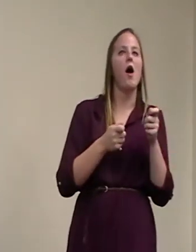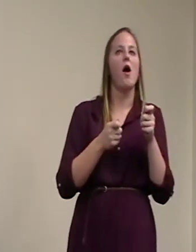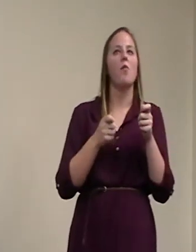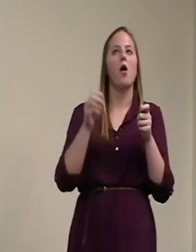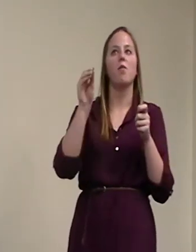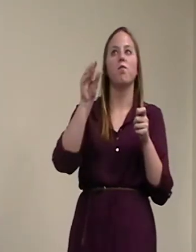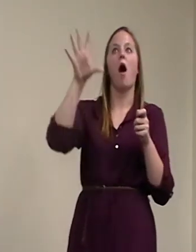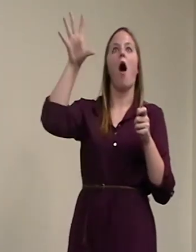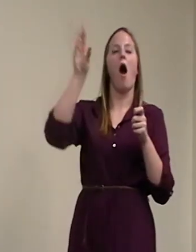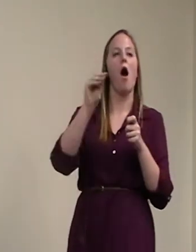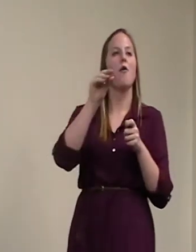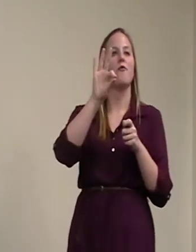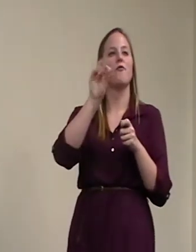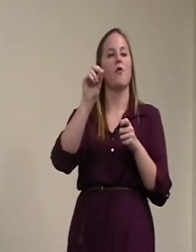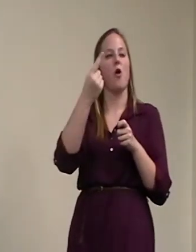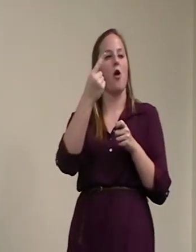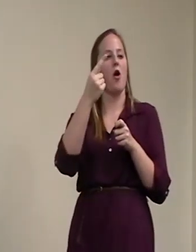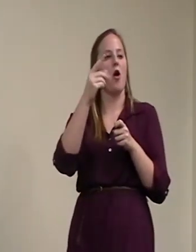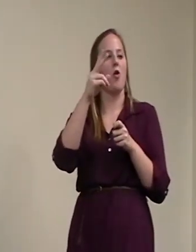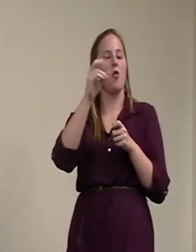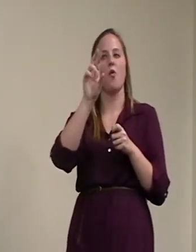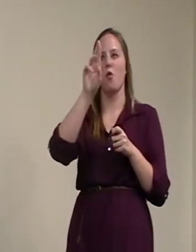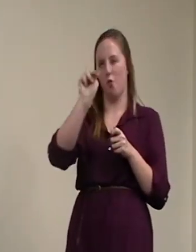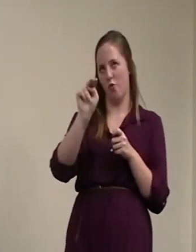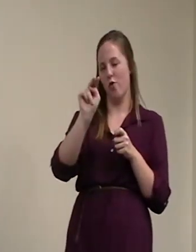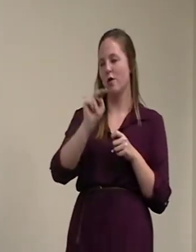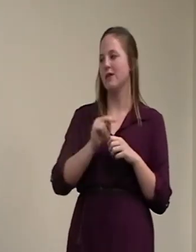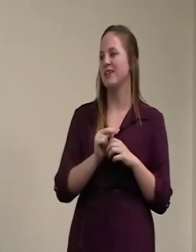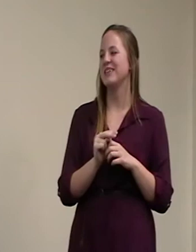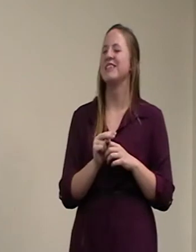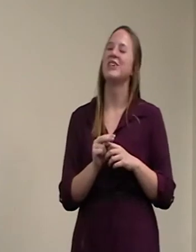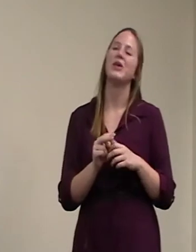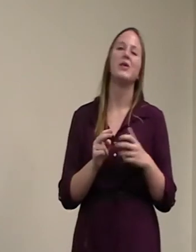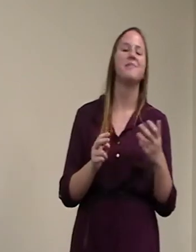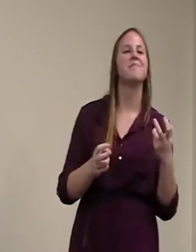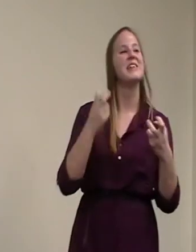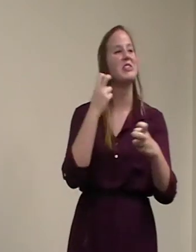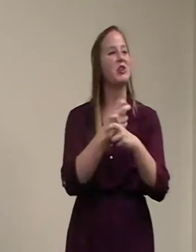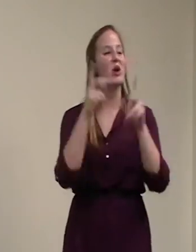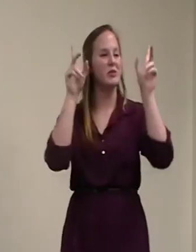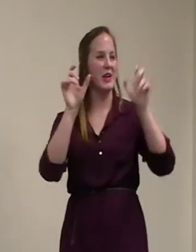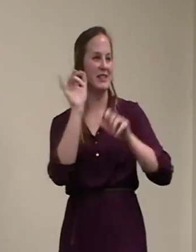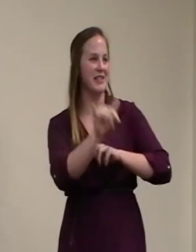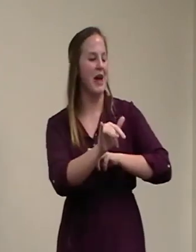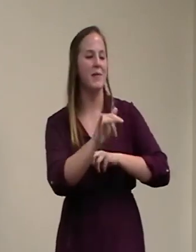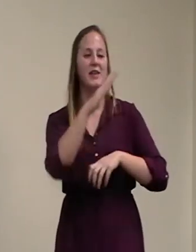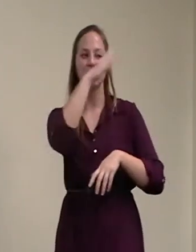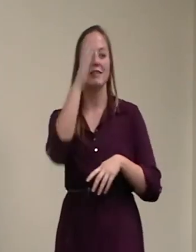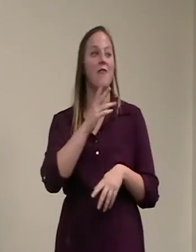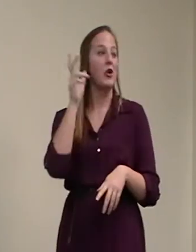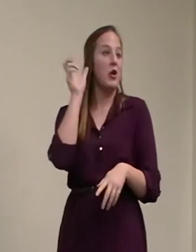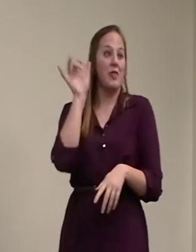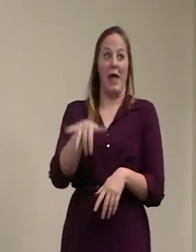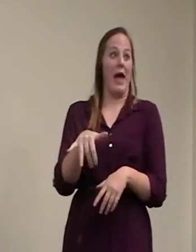sometimes can be difficult if somebody hasn't heard a lot of sound, because they don't know, they've never heard a bird tweet, so